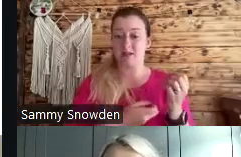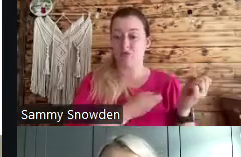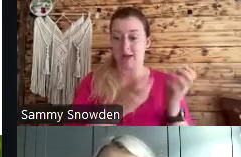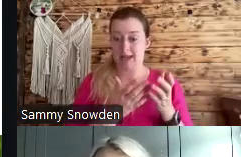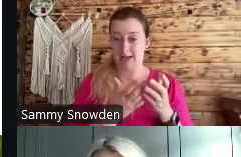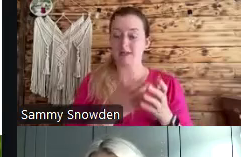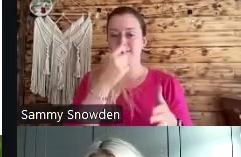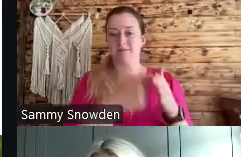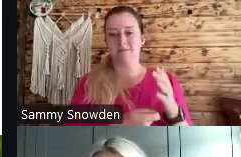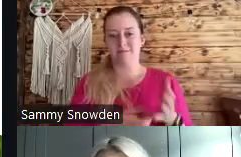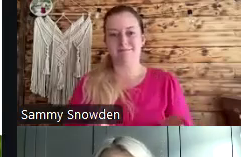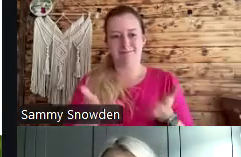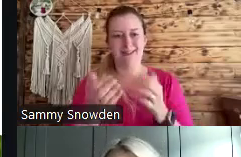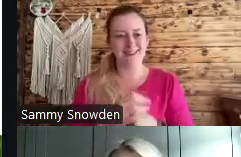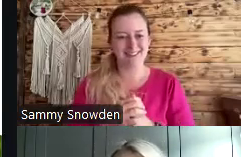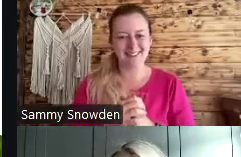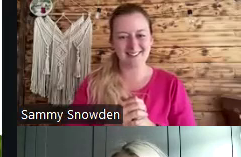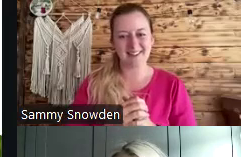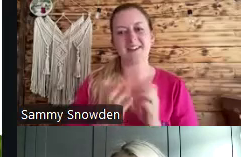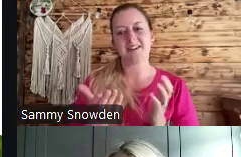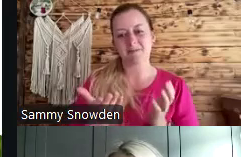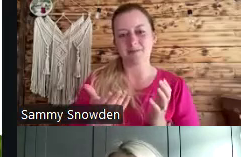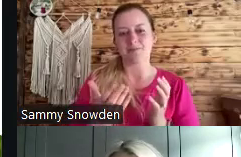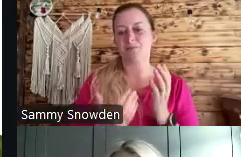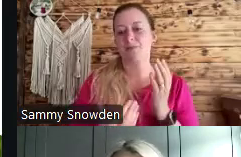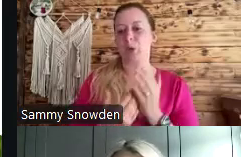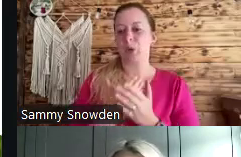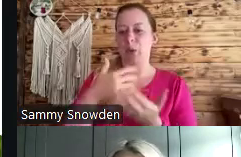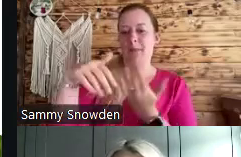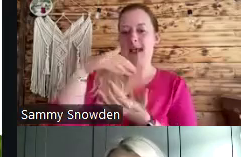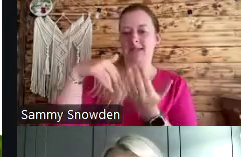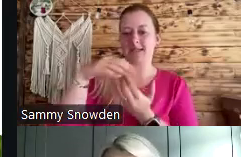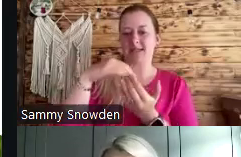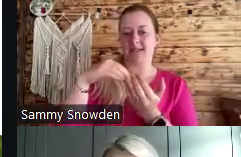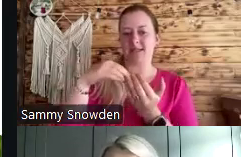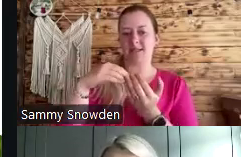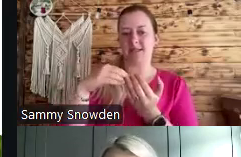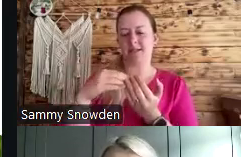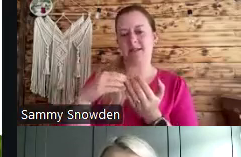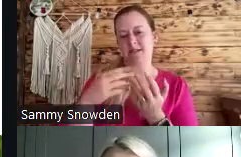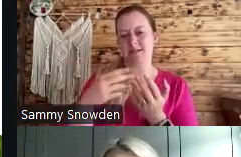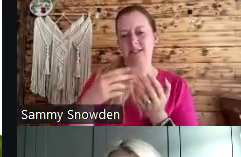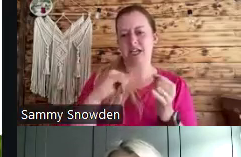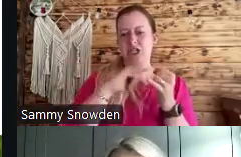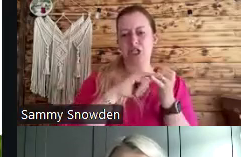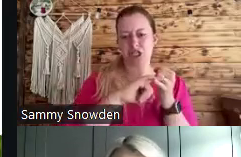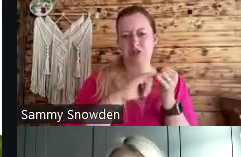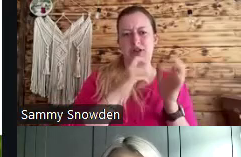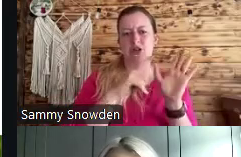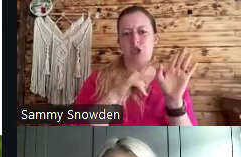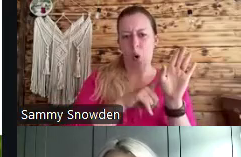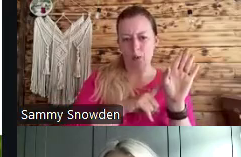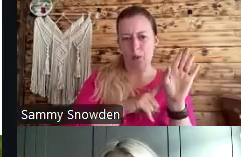And then we've got the Shinrin Yoku, which is the forest bathing blend that will come as part of the collection, which is like